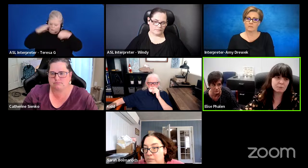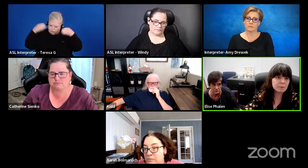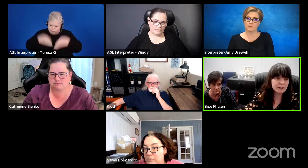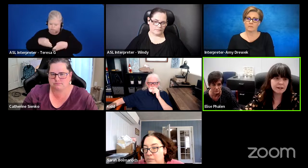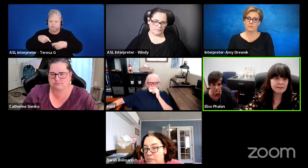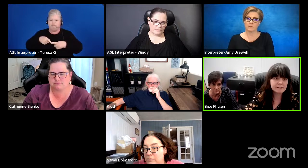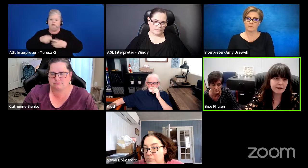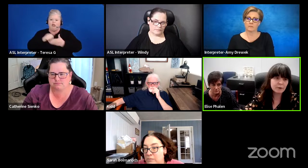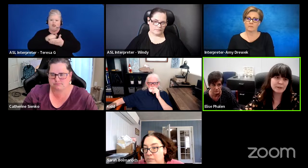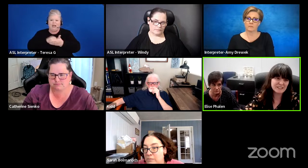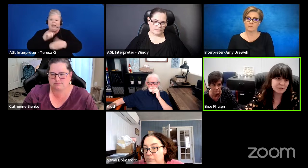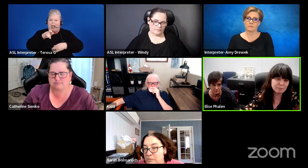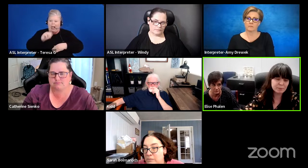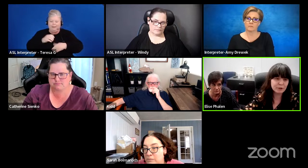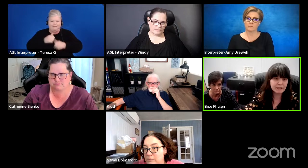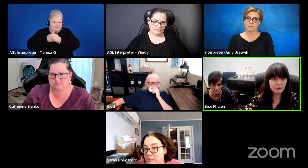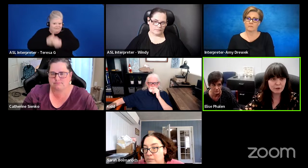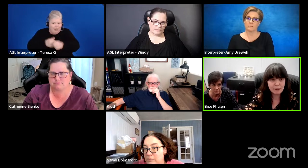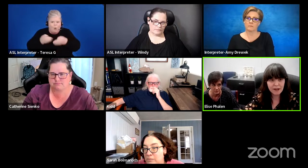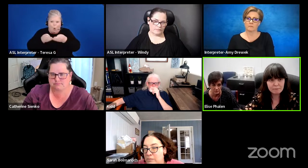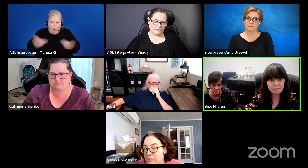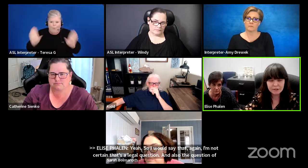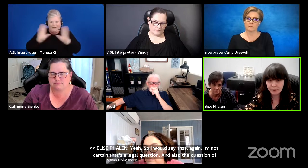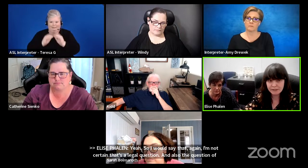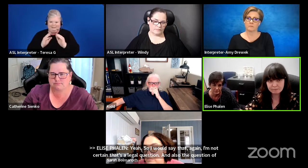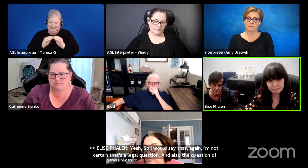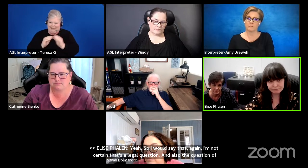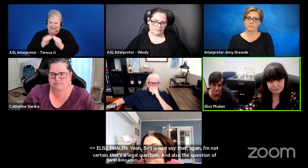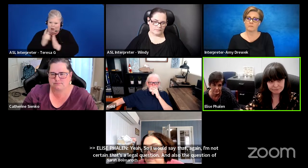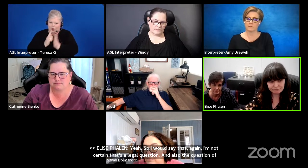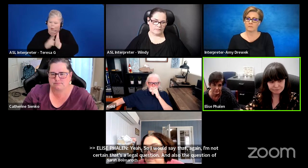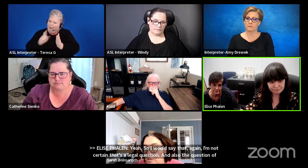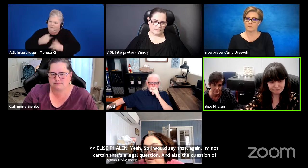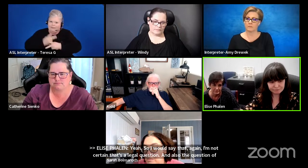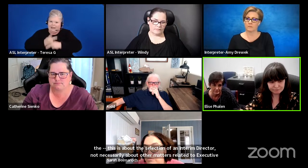open meeting, because we need to be really careful about that, as always.